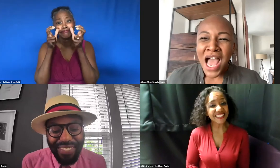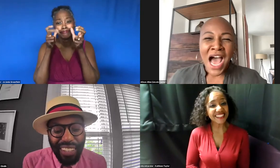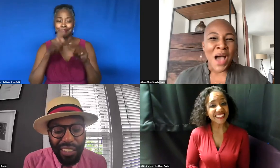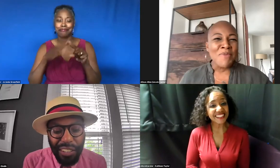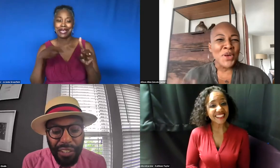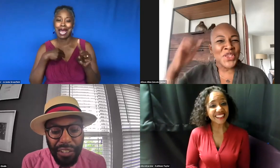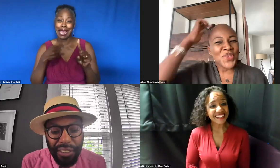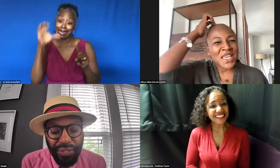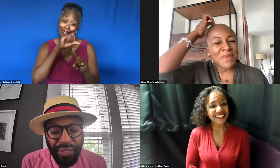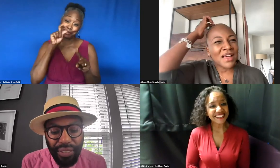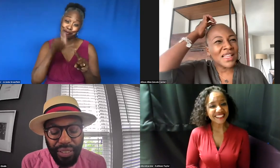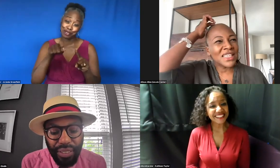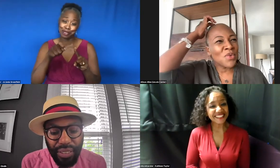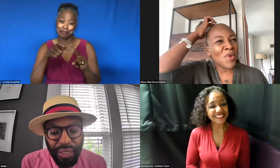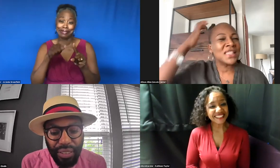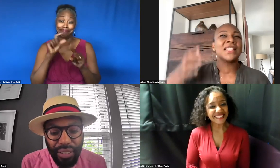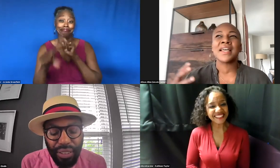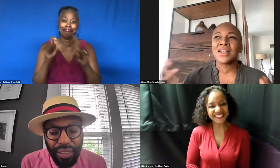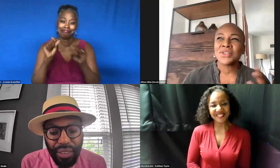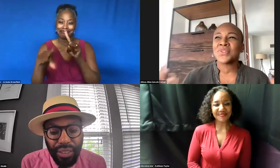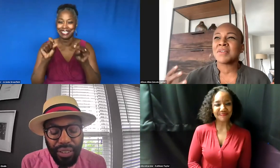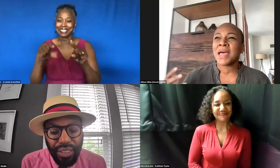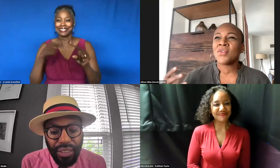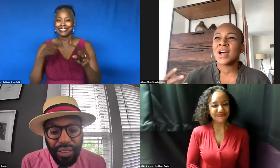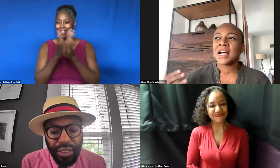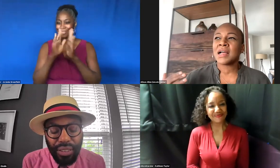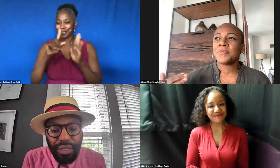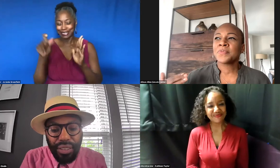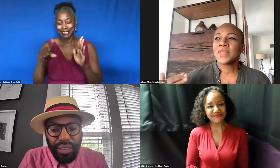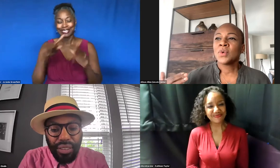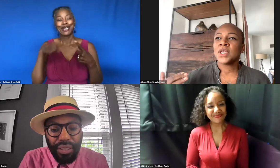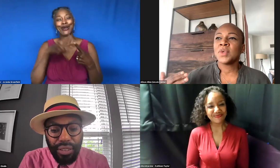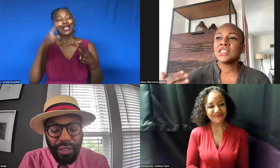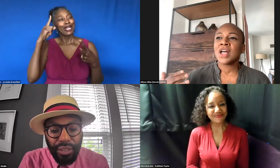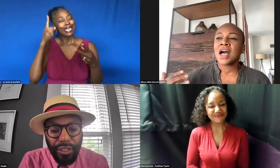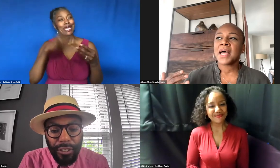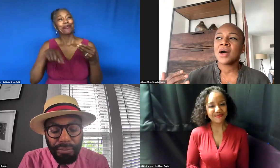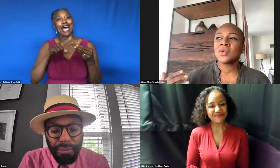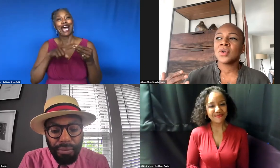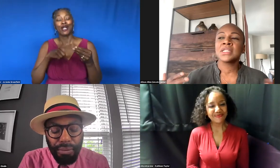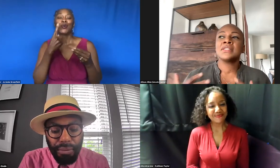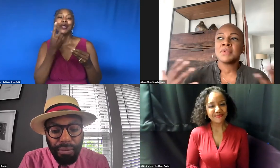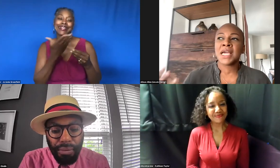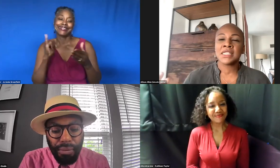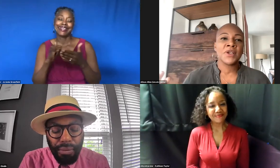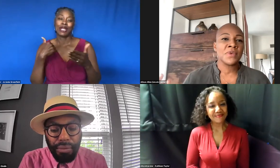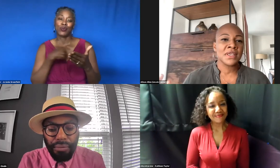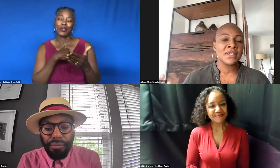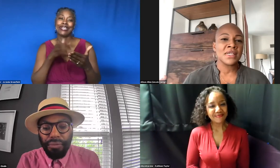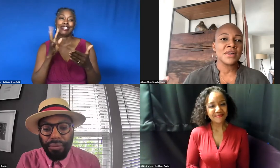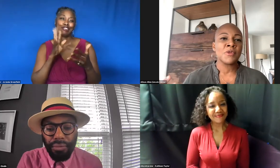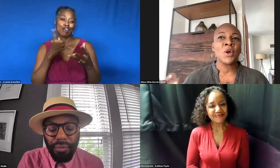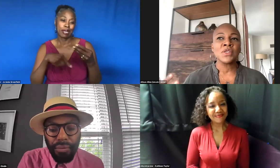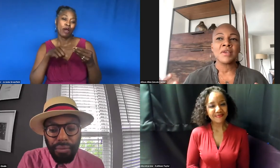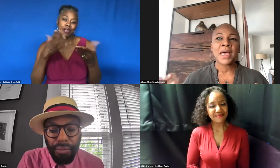So when you think about, you know, one of the things I also think about we talk about, or at least my experience with